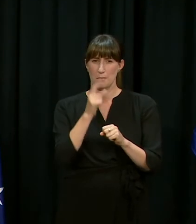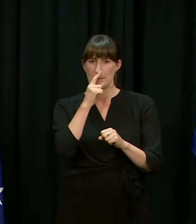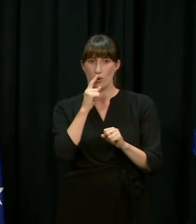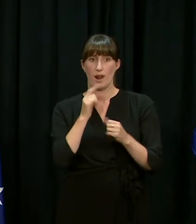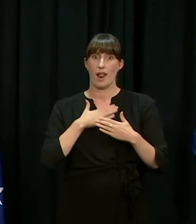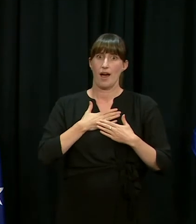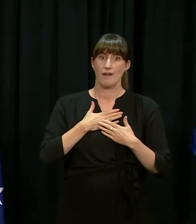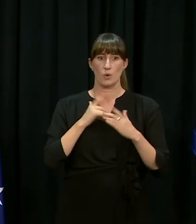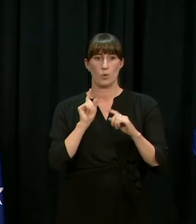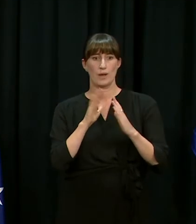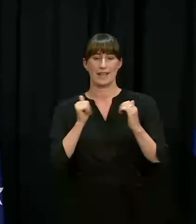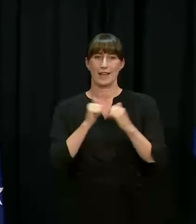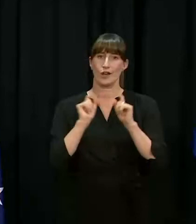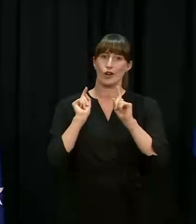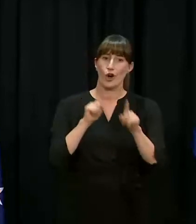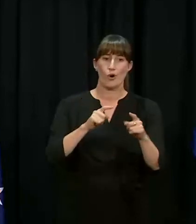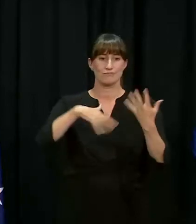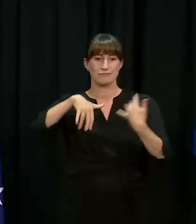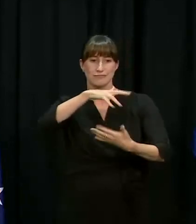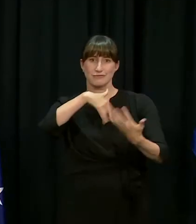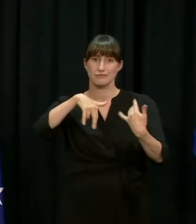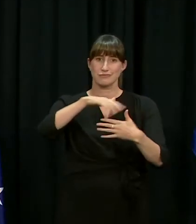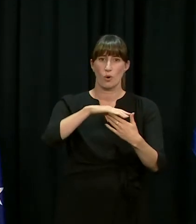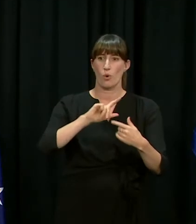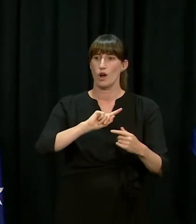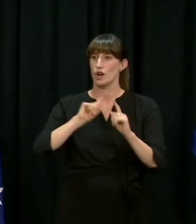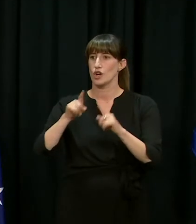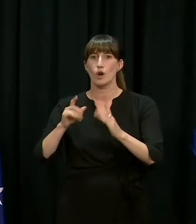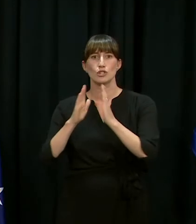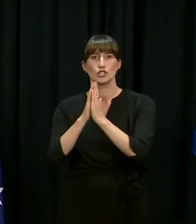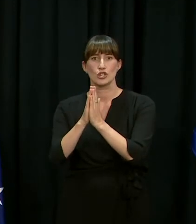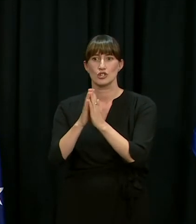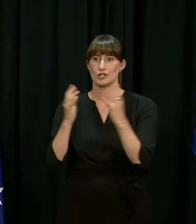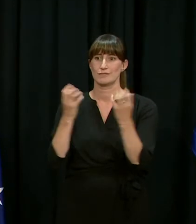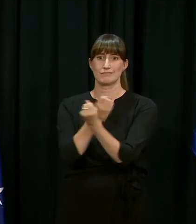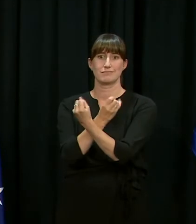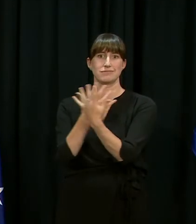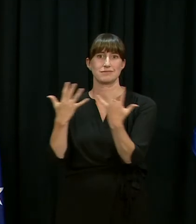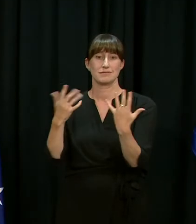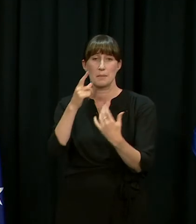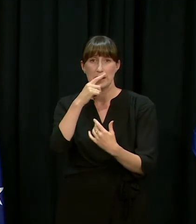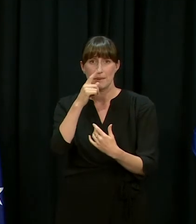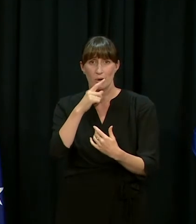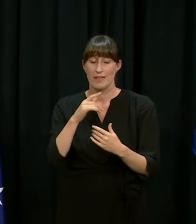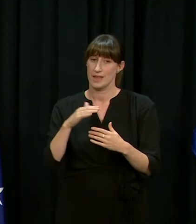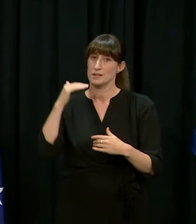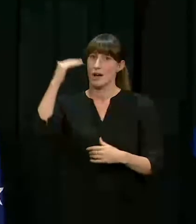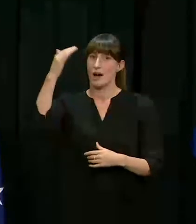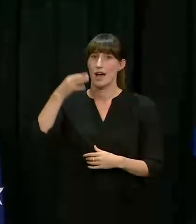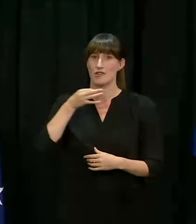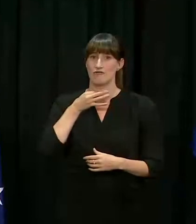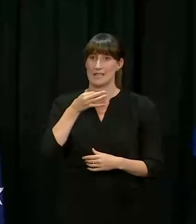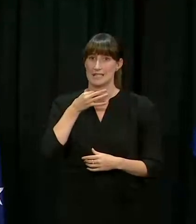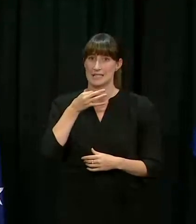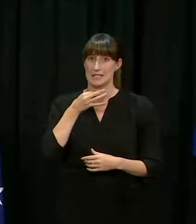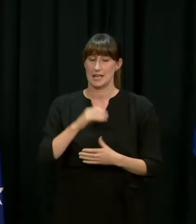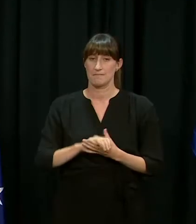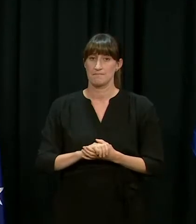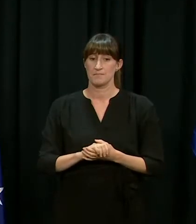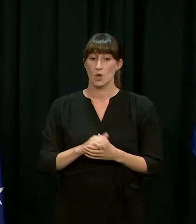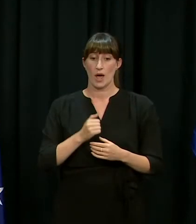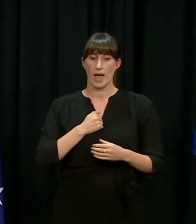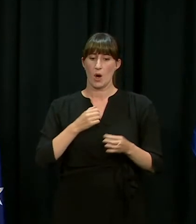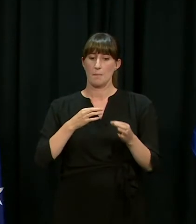social gatherings have often seen the most significant spread. It has always been our approach to move down one alert level at a time in order to